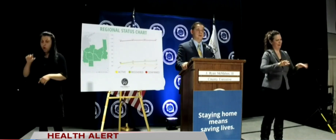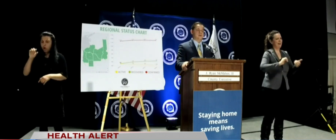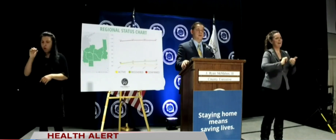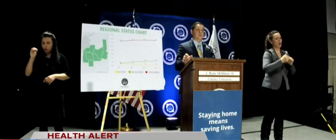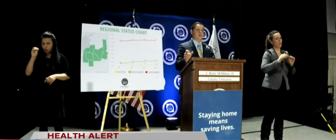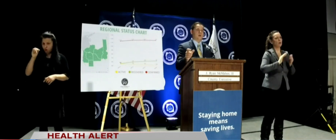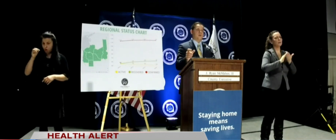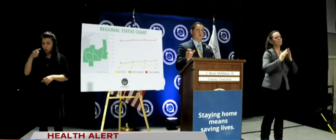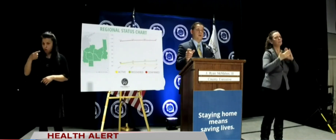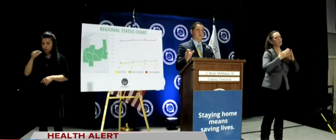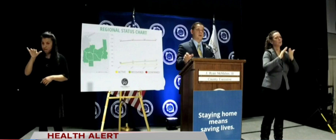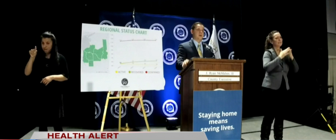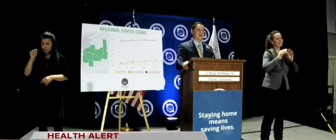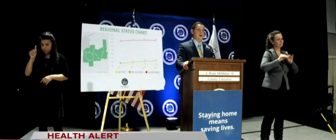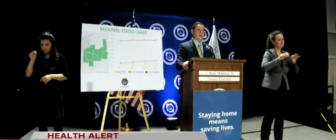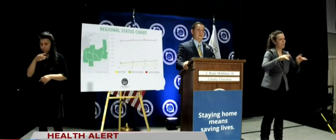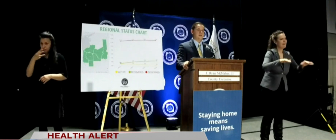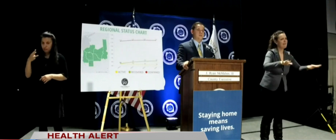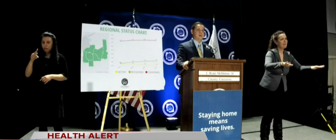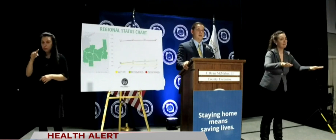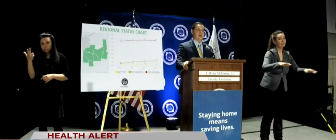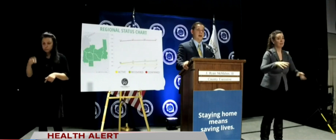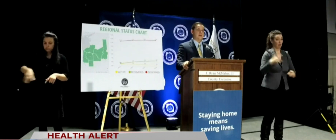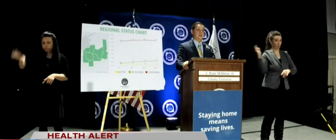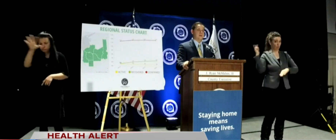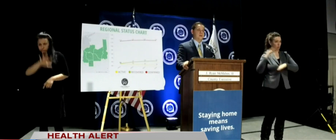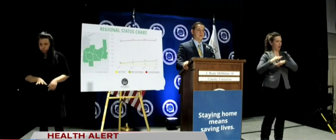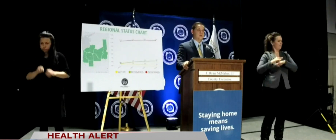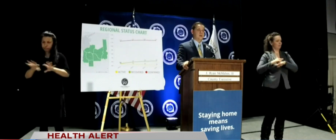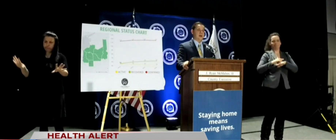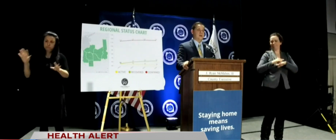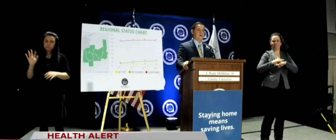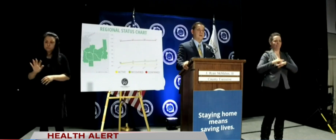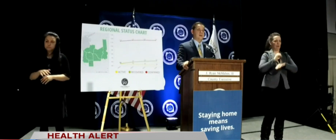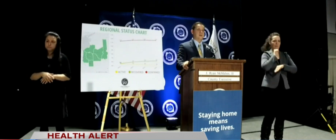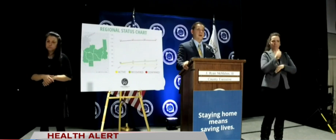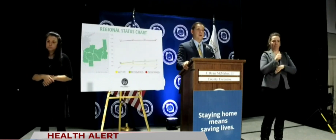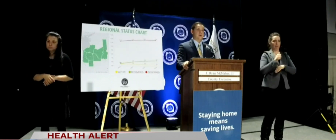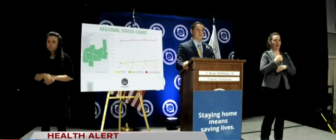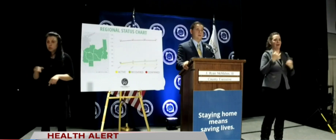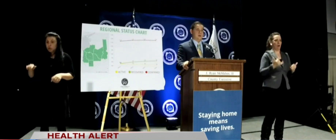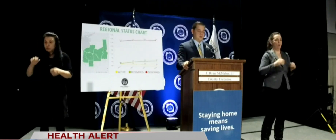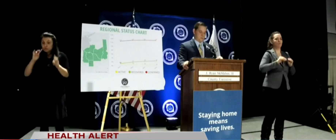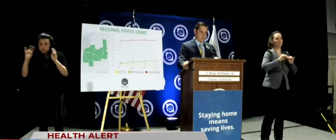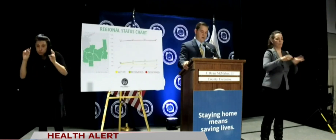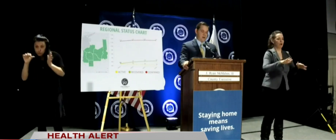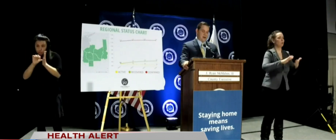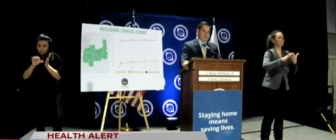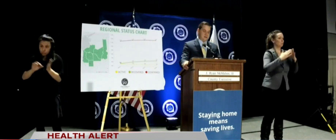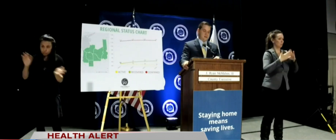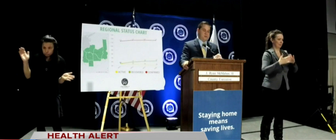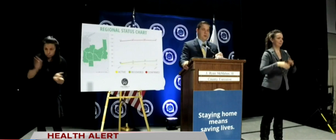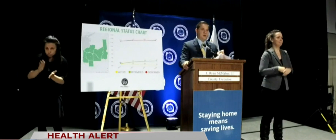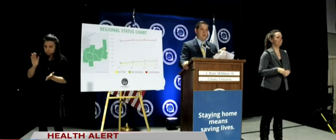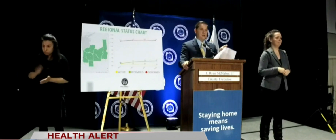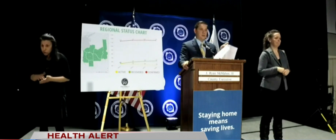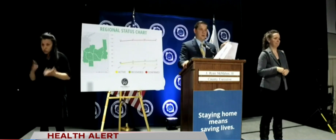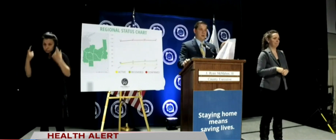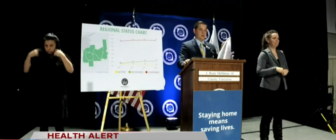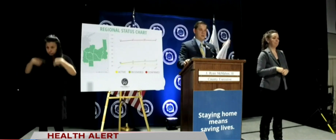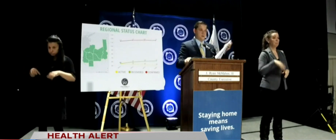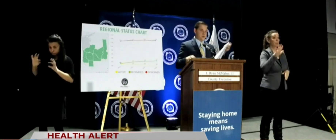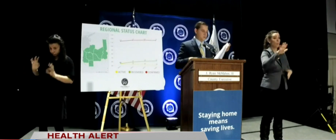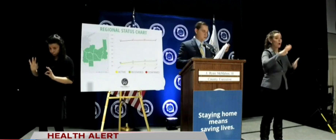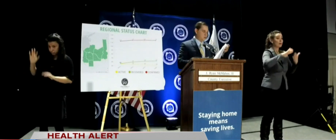cases because you've had more recoveries, that doesn't mean that you can't get the virus. We're very connected to each